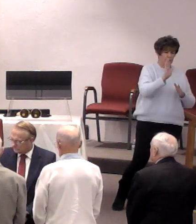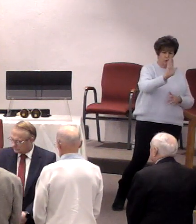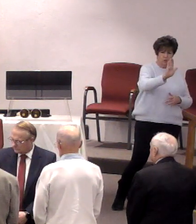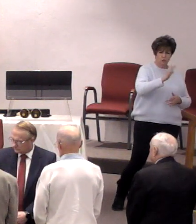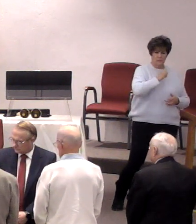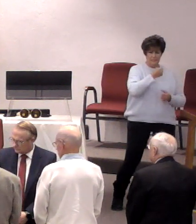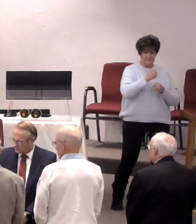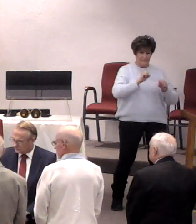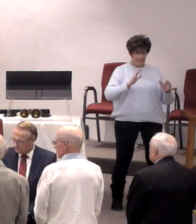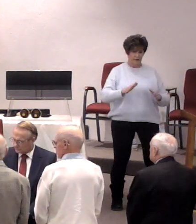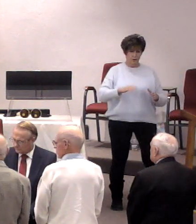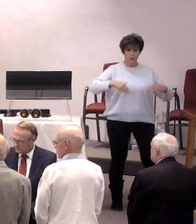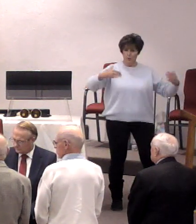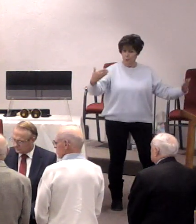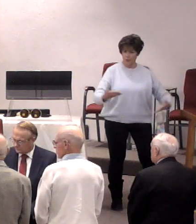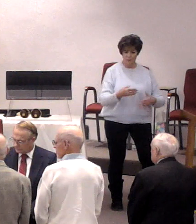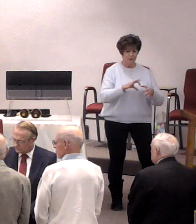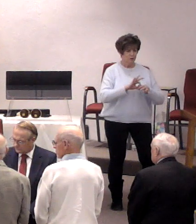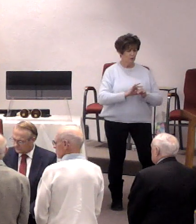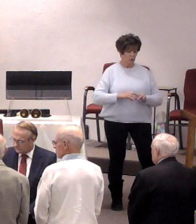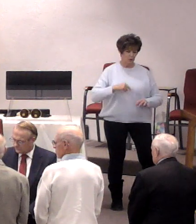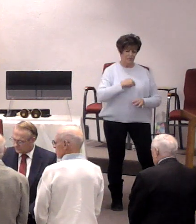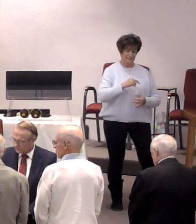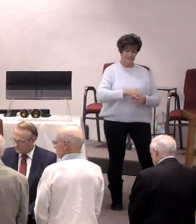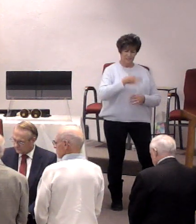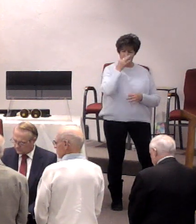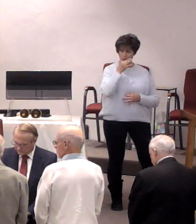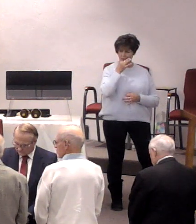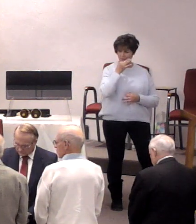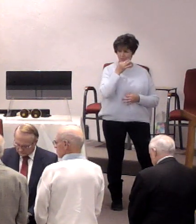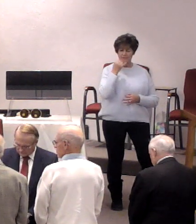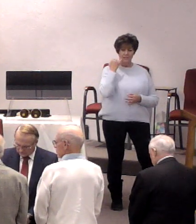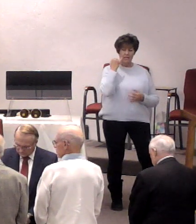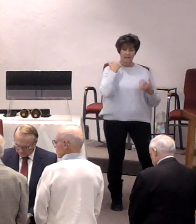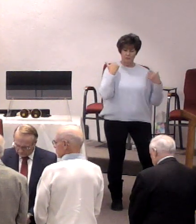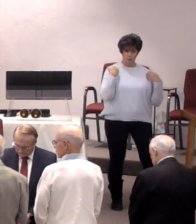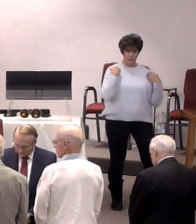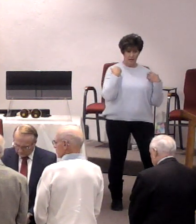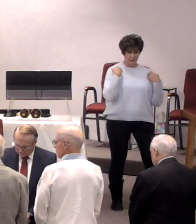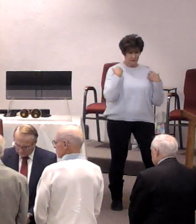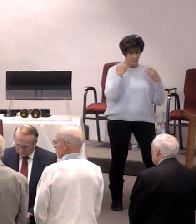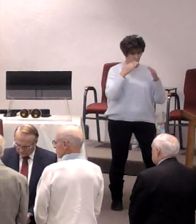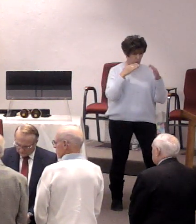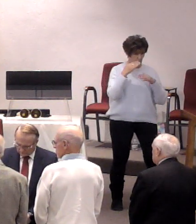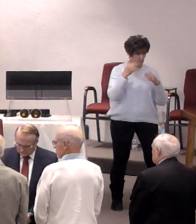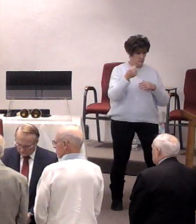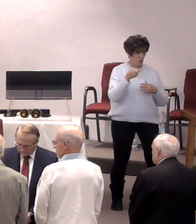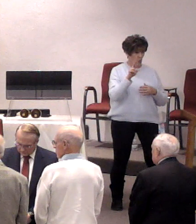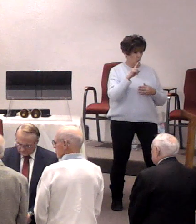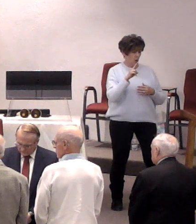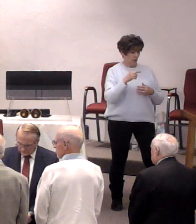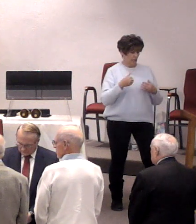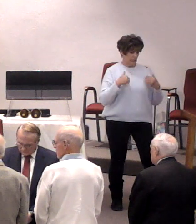are more than welcome to join us in this Lord's Supper. If you have some concerns, you have some issues, or if you have some younger children with you that may not